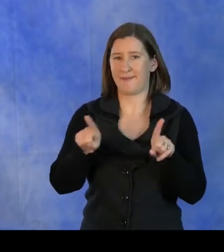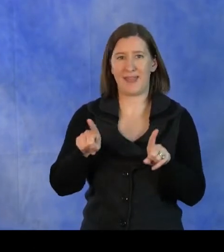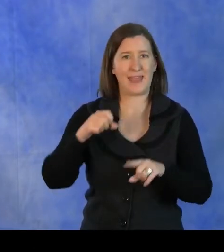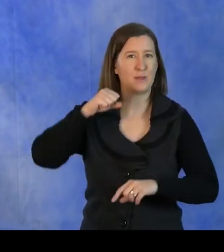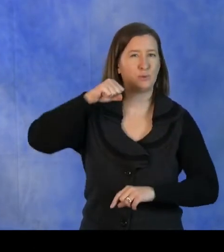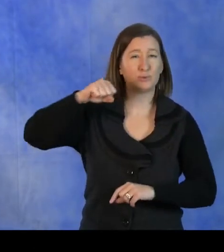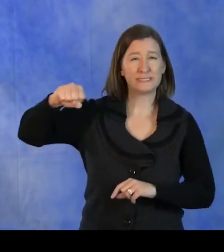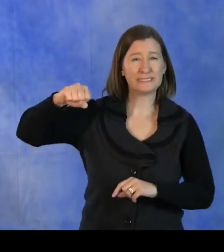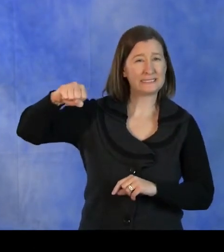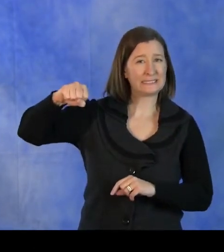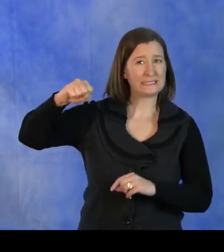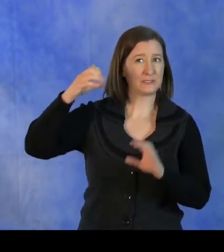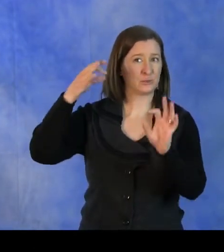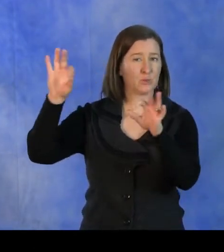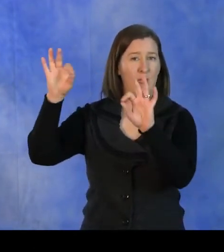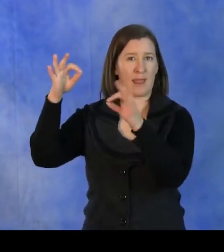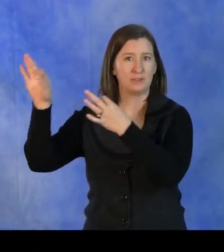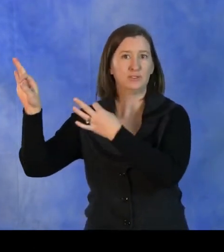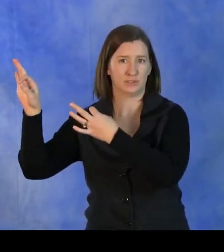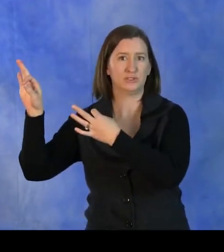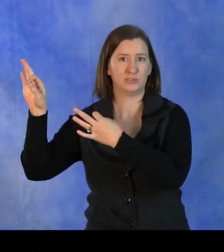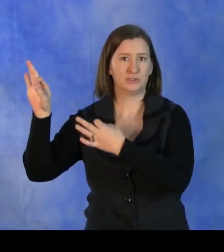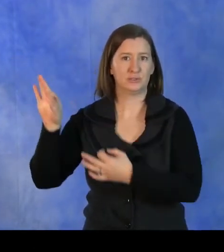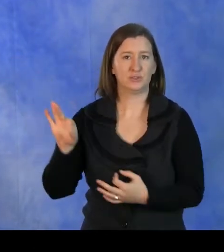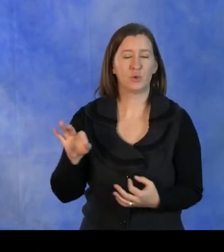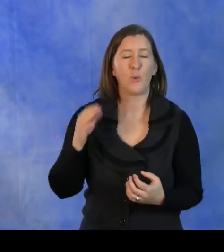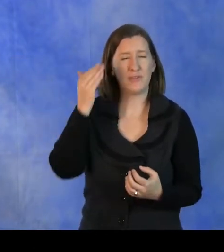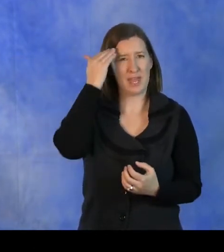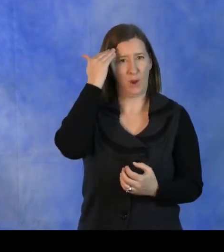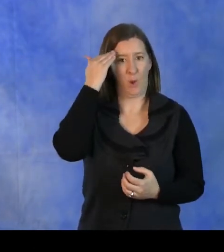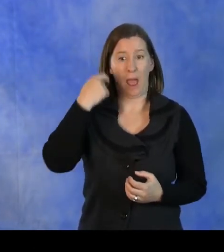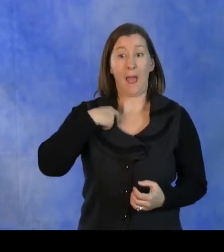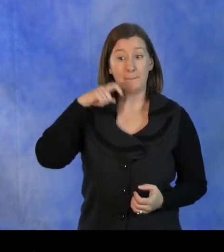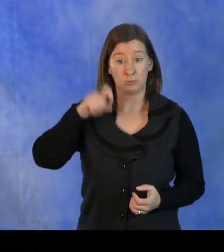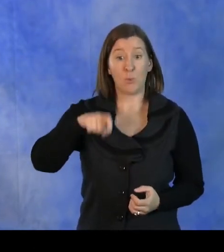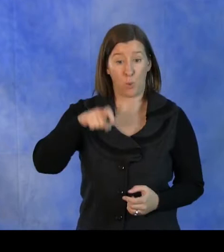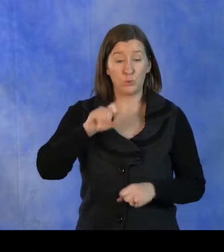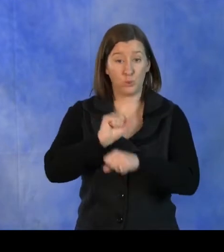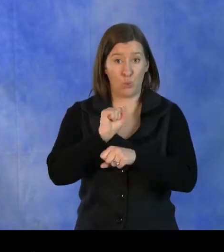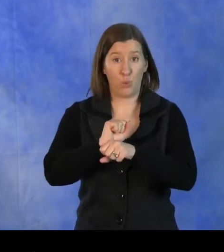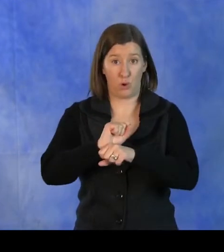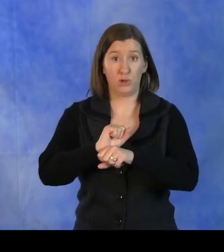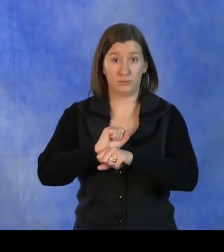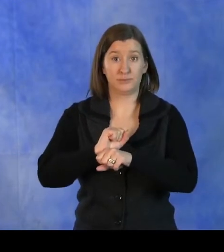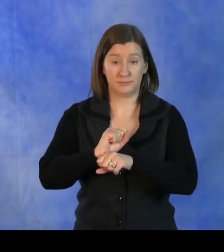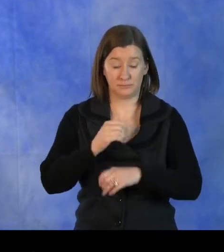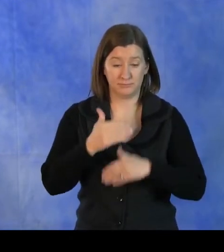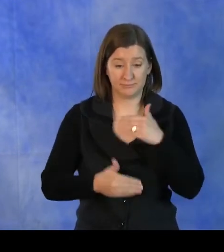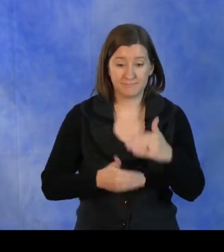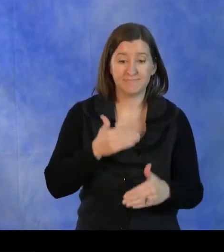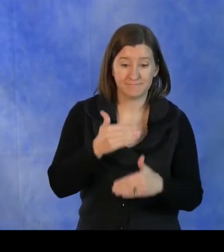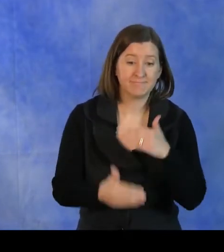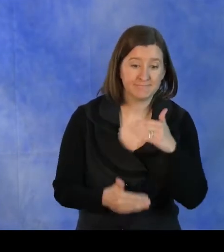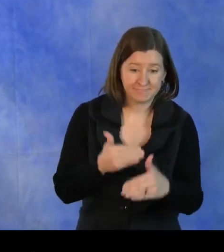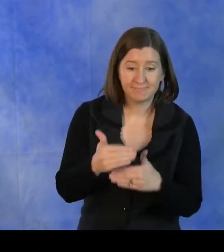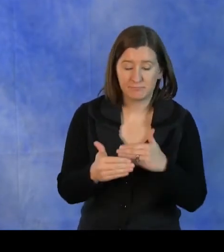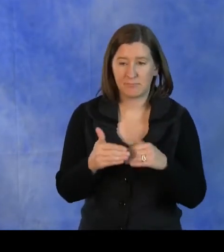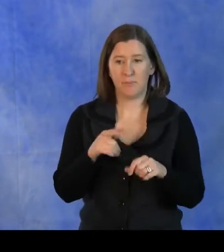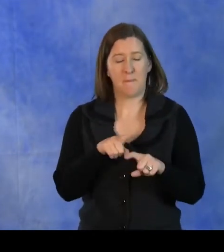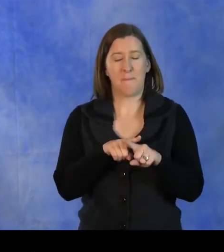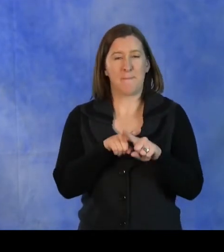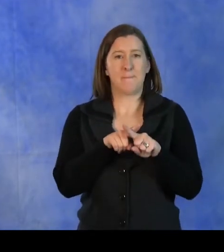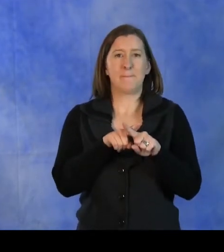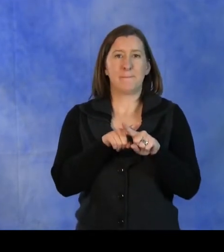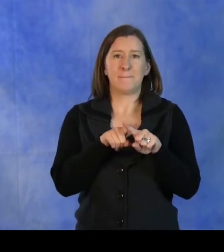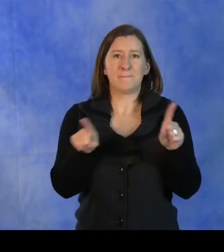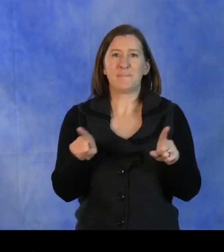So they can't resist that distraction. So they know I'm supposed to be working and